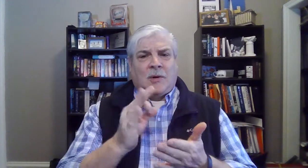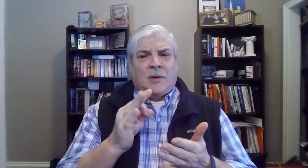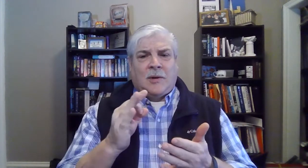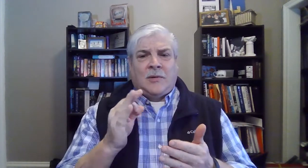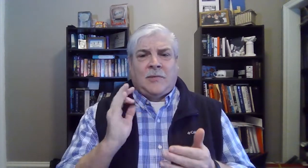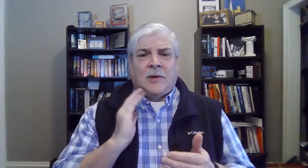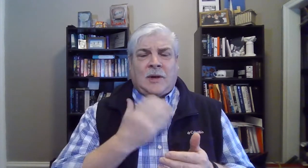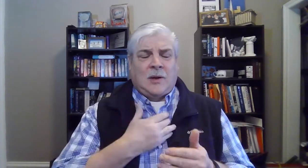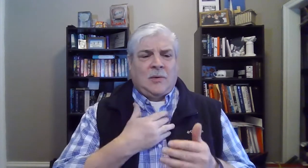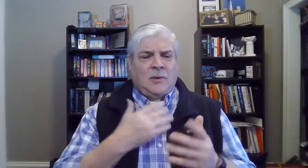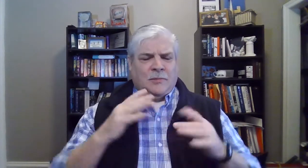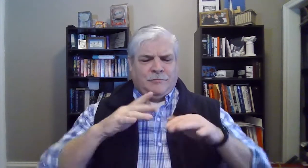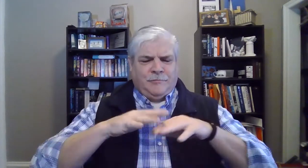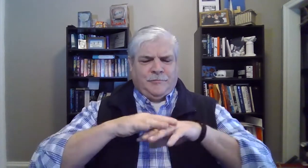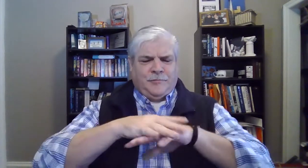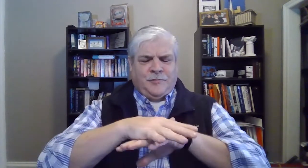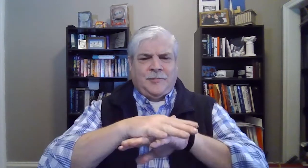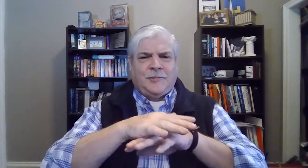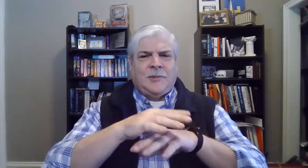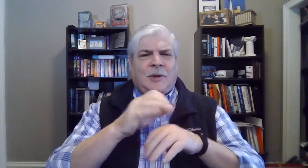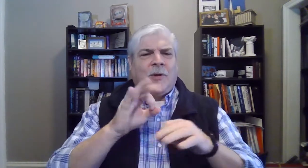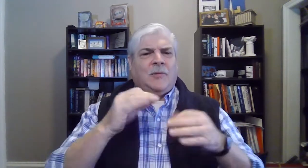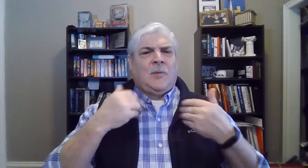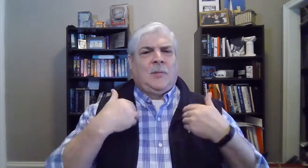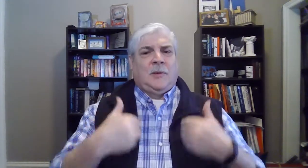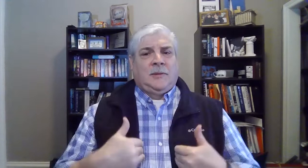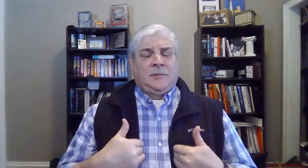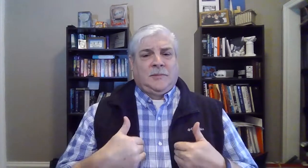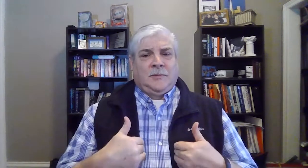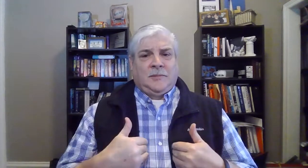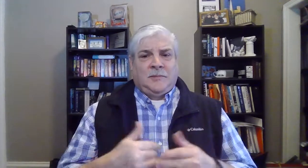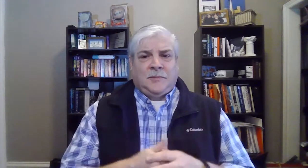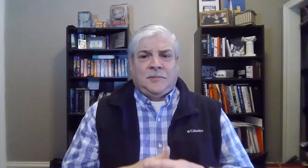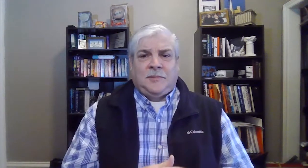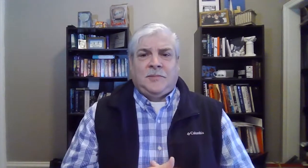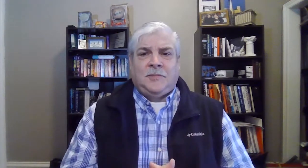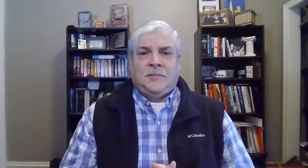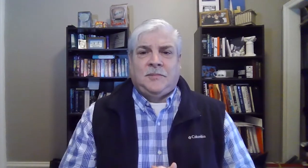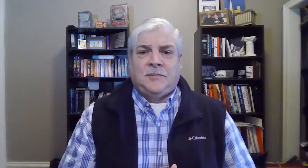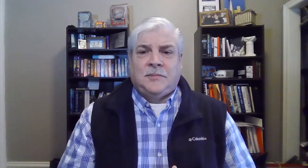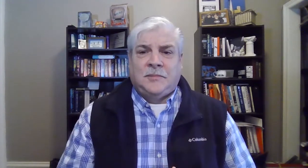they're part of our fabric of humanity.